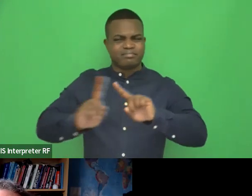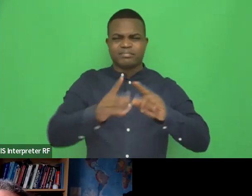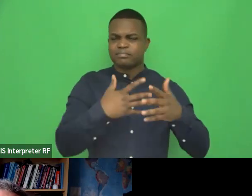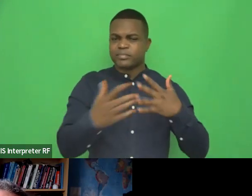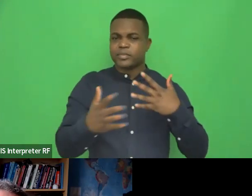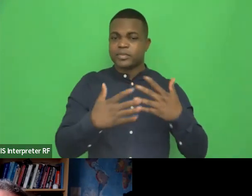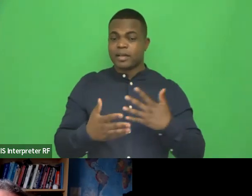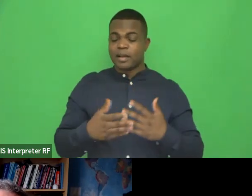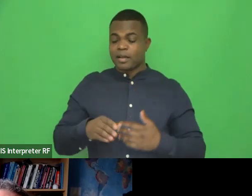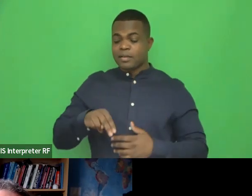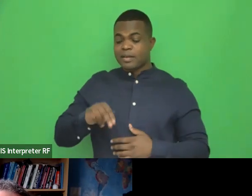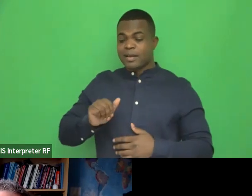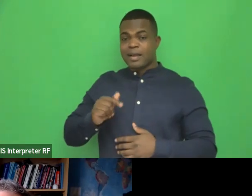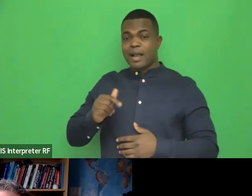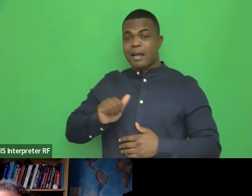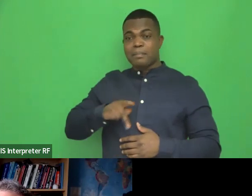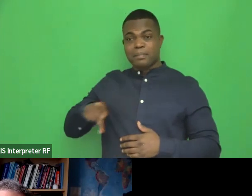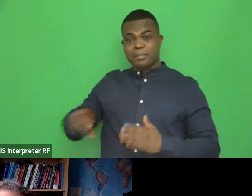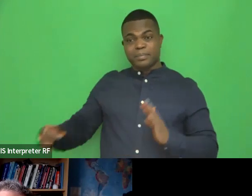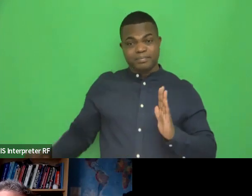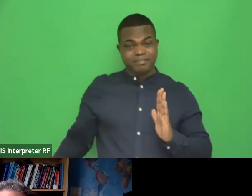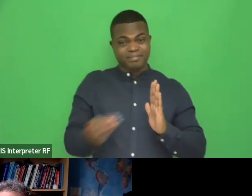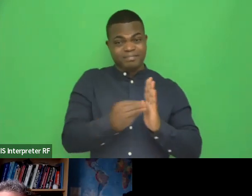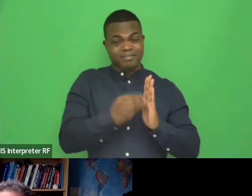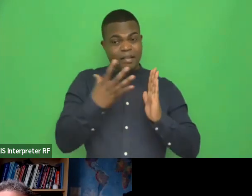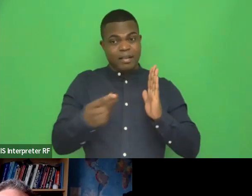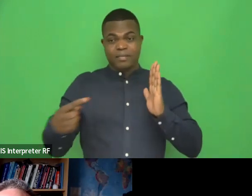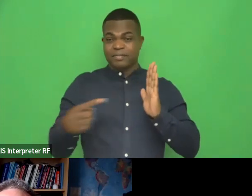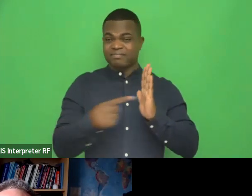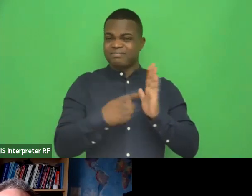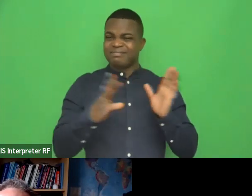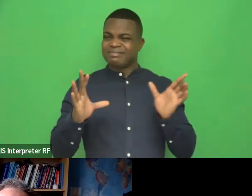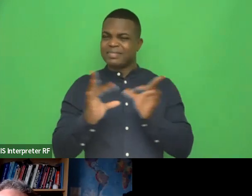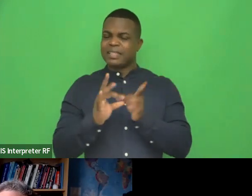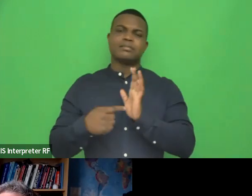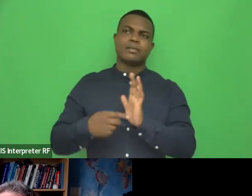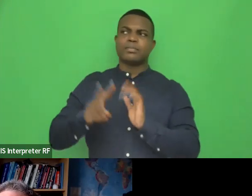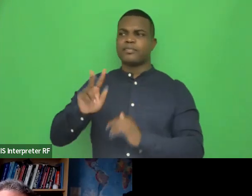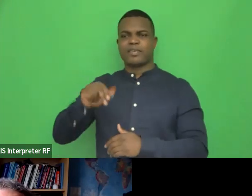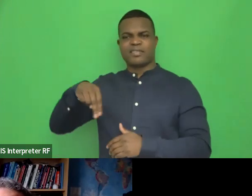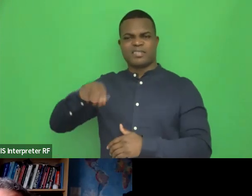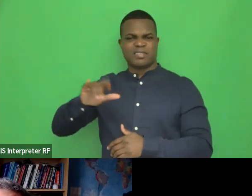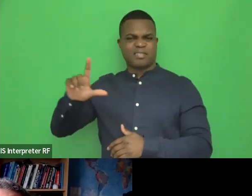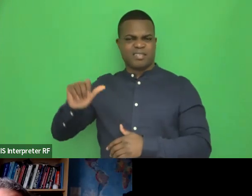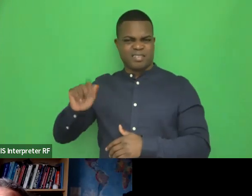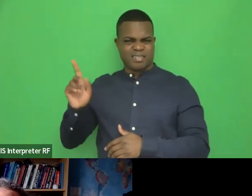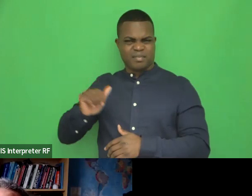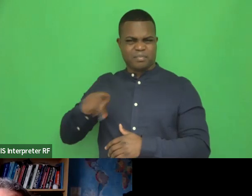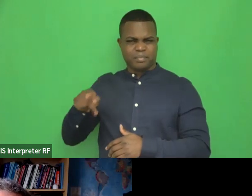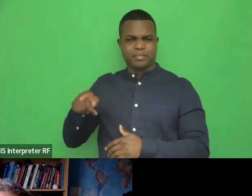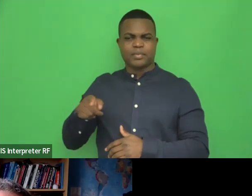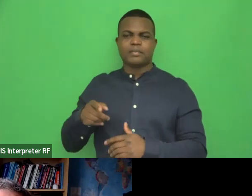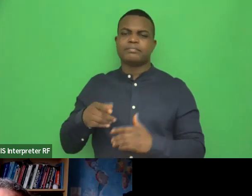Collibrio website, for example, you're not downloading an app, you're running it on their website. And Red Shelf is